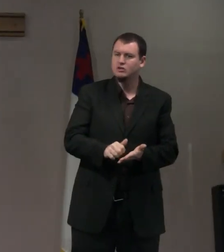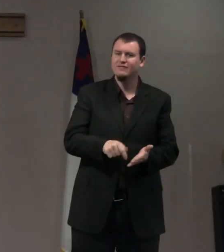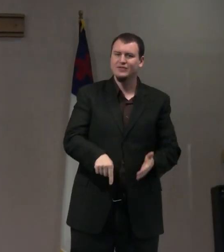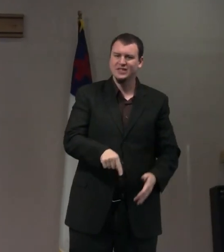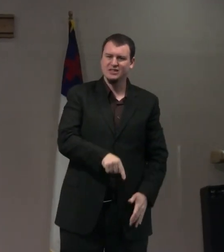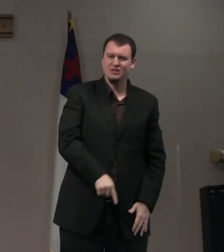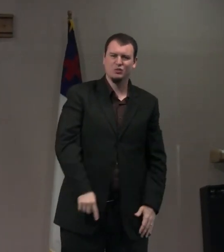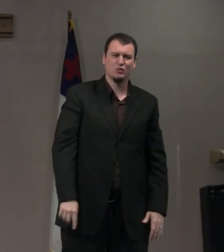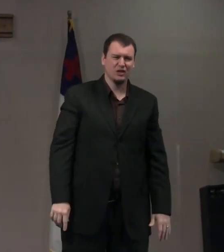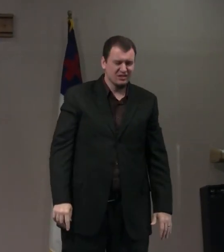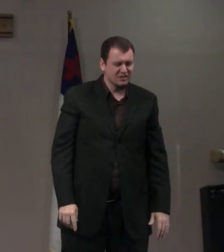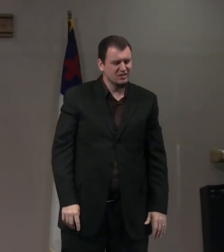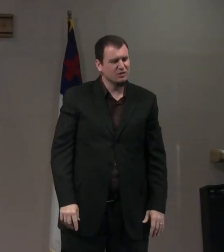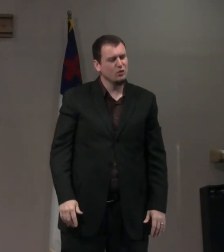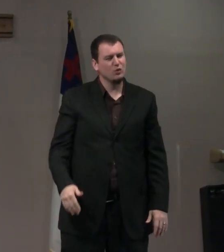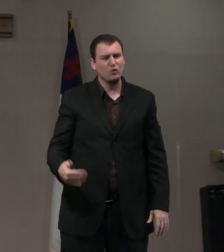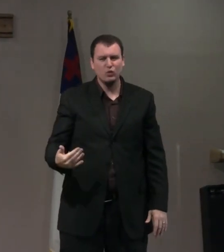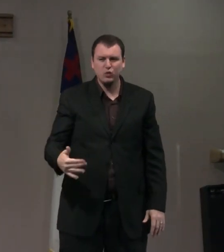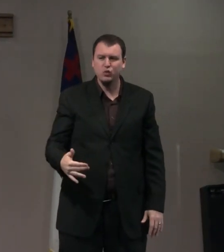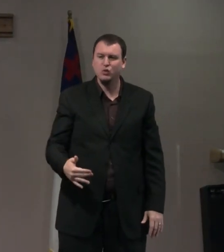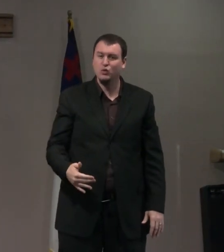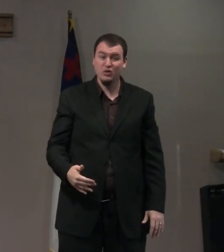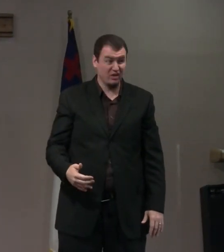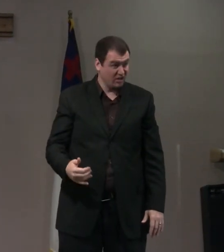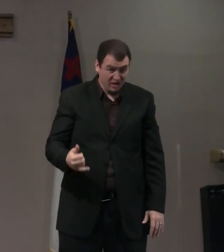But he knelt and washed their feet.